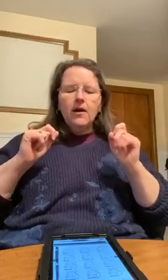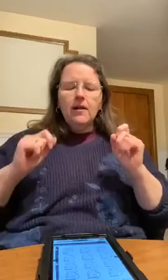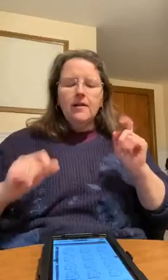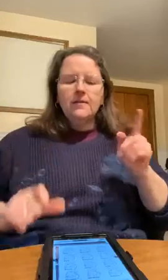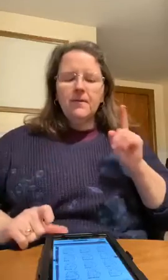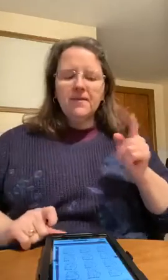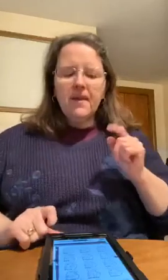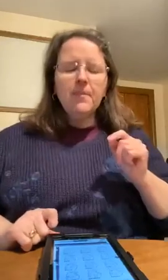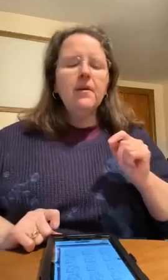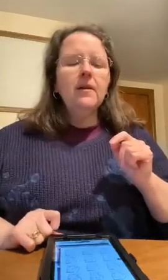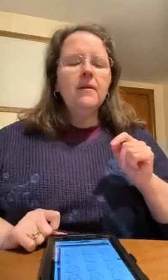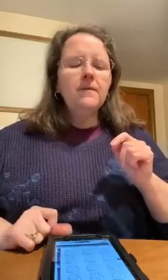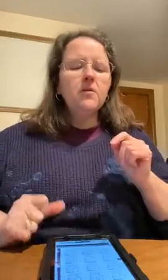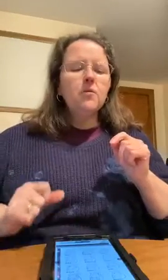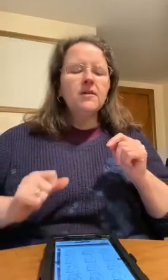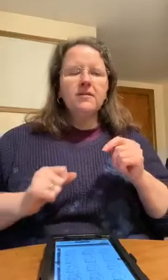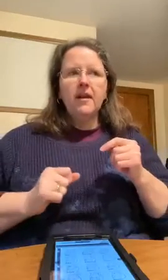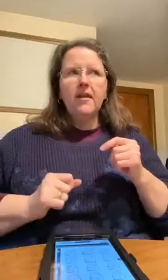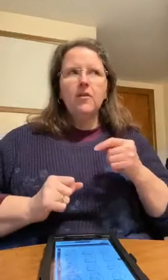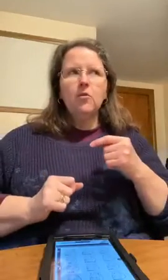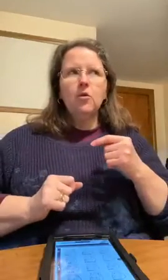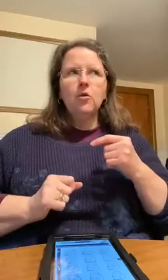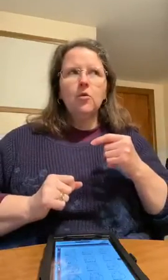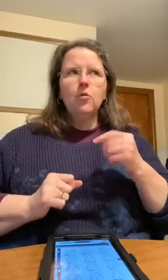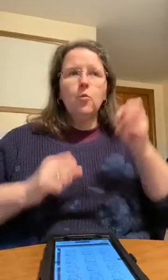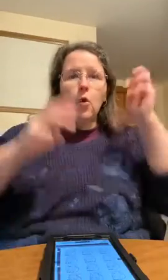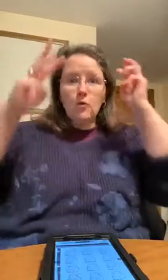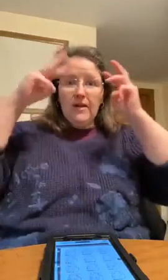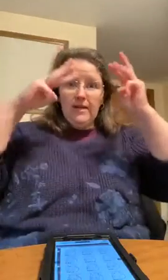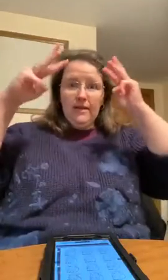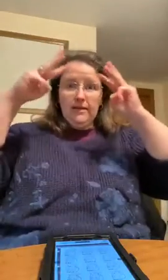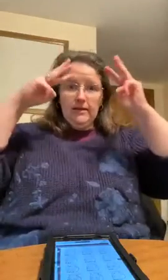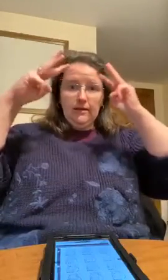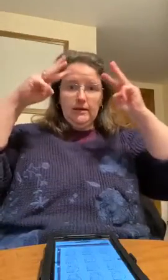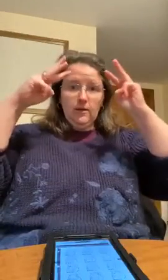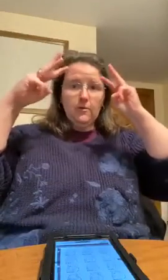for example, if you were to say you were worried, okay,